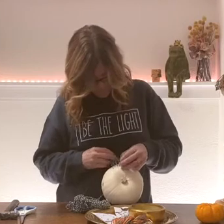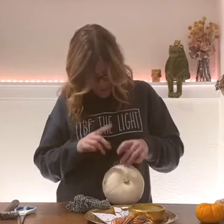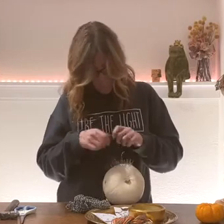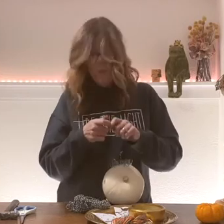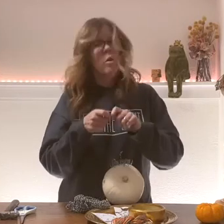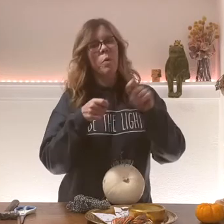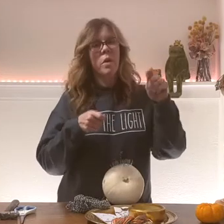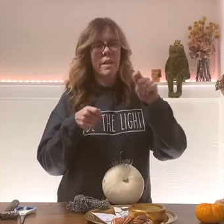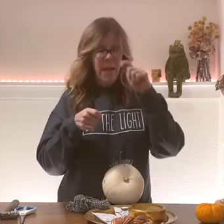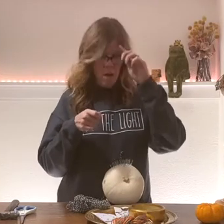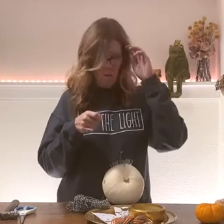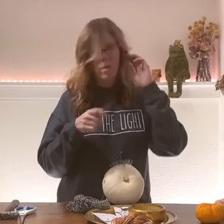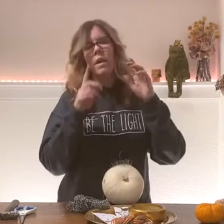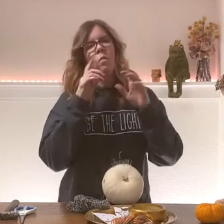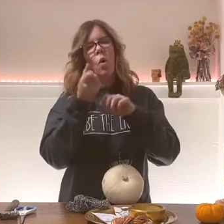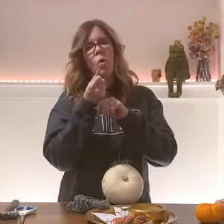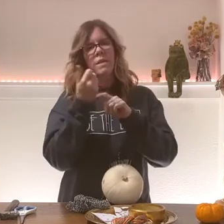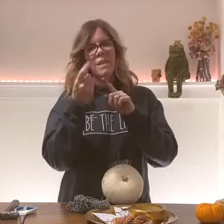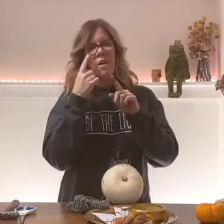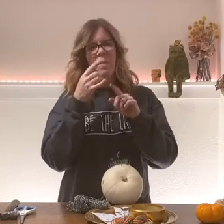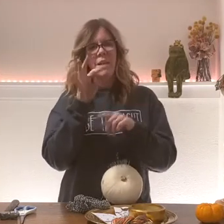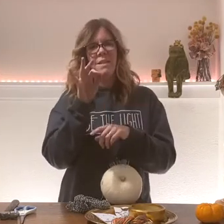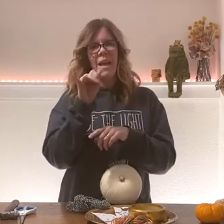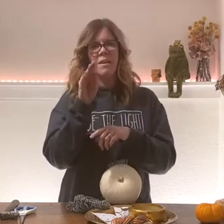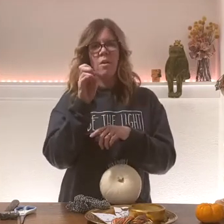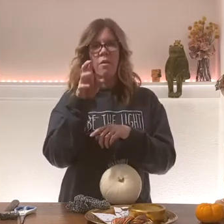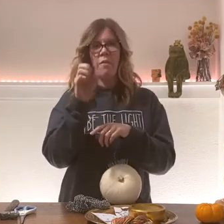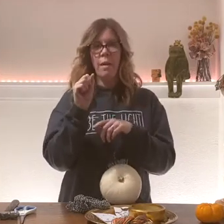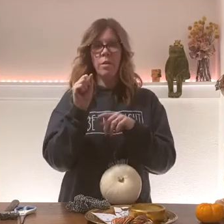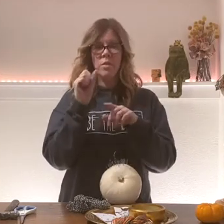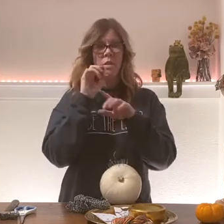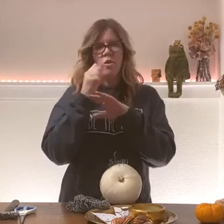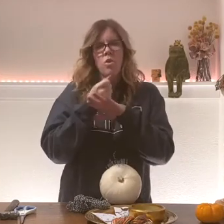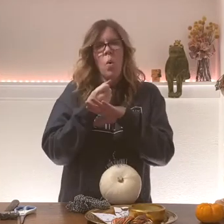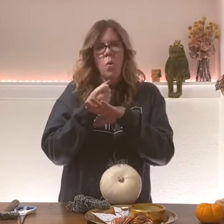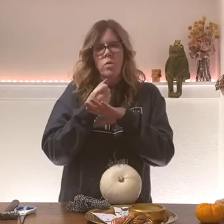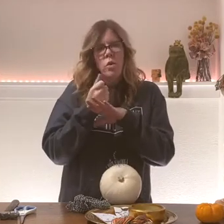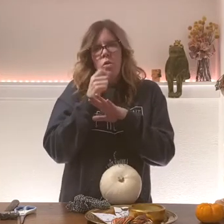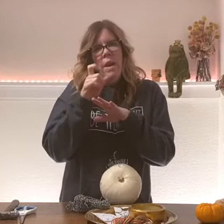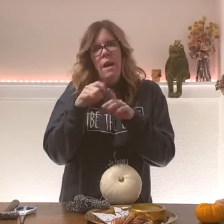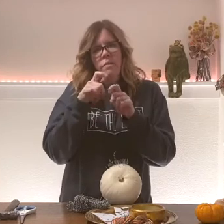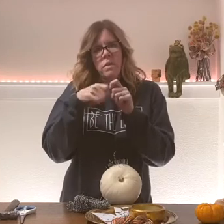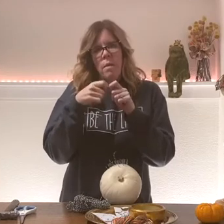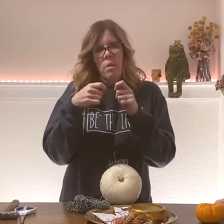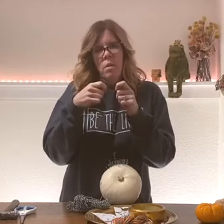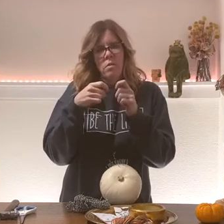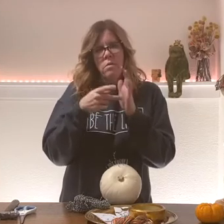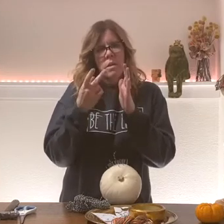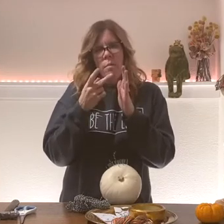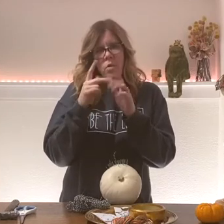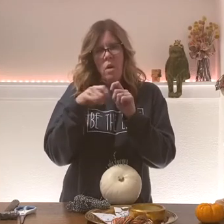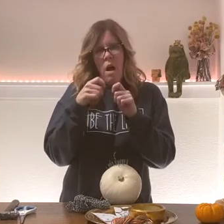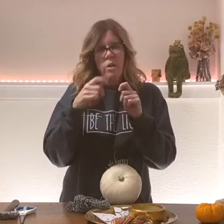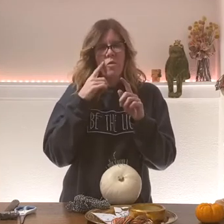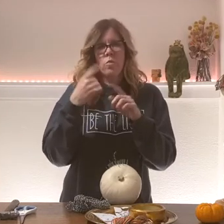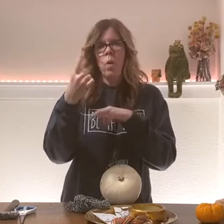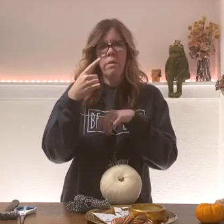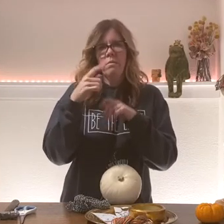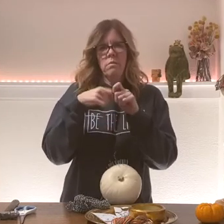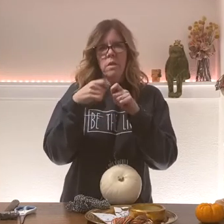When you pull it down, it will hold itself because it has all the fibers. It'll just hold, so you don't have to double knot. You just one tie